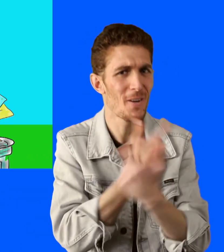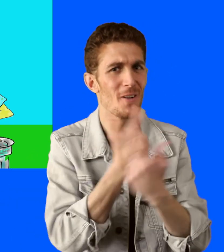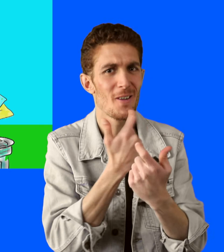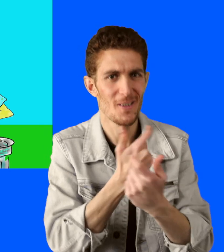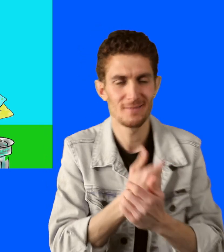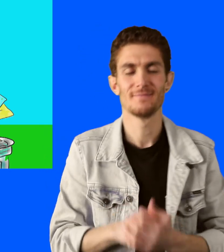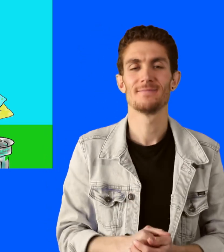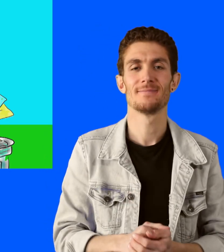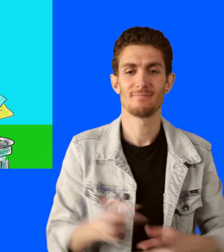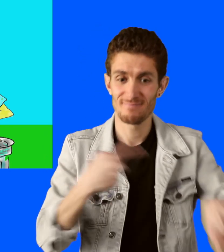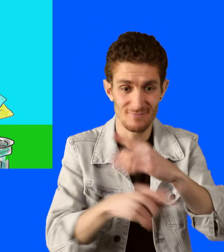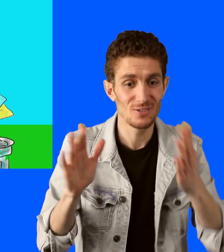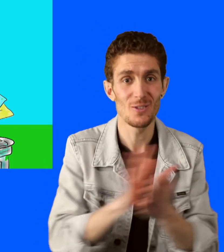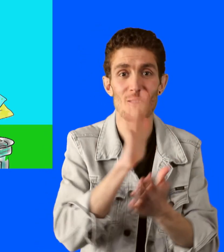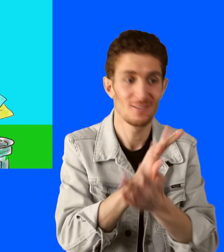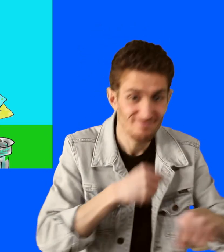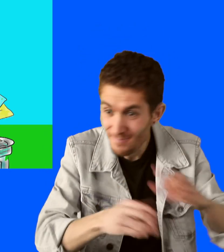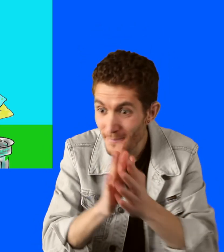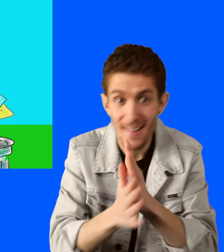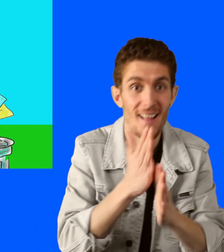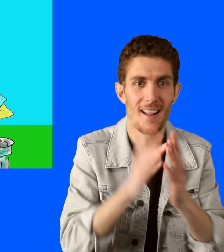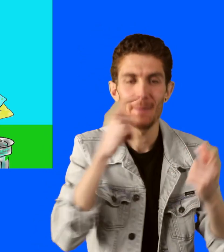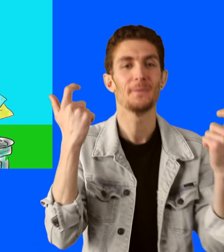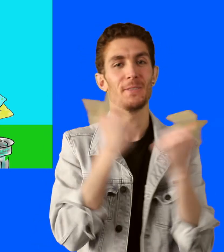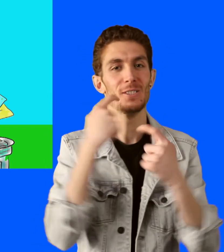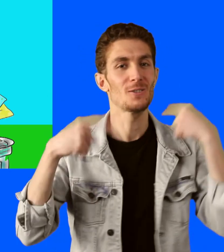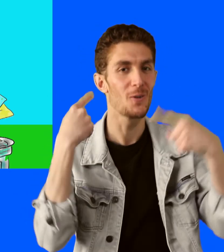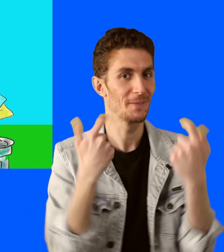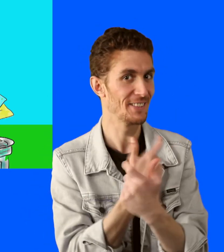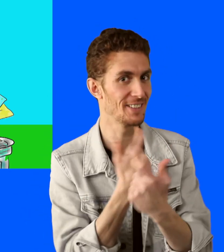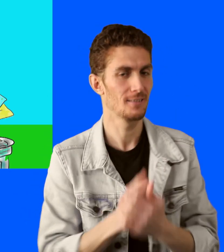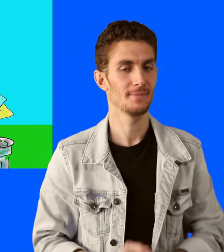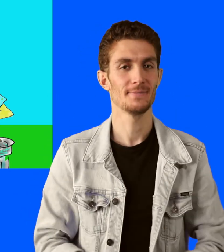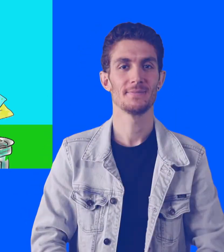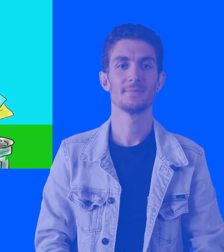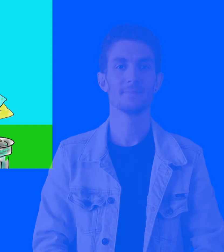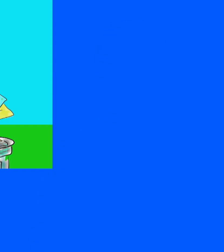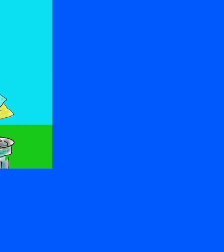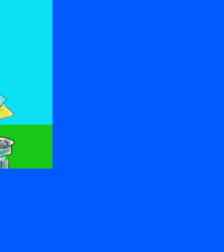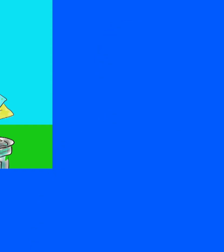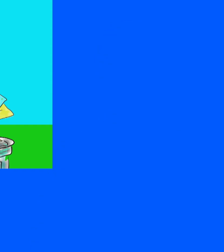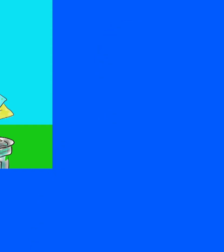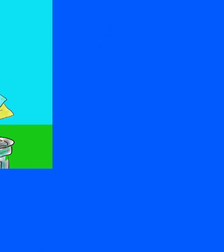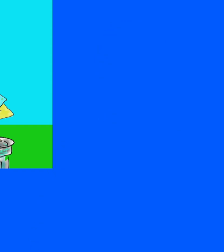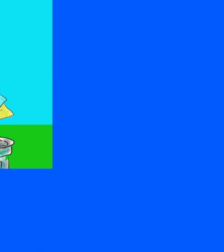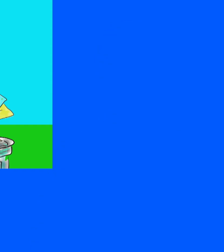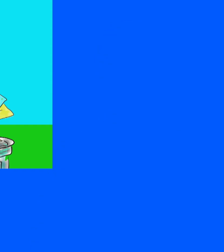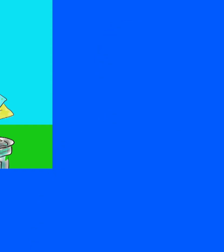then ella had everyone play all together to make a tune it was noisy and fun